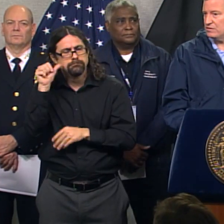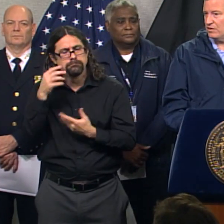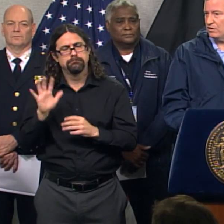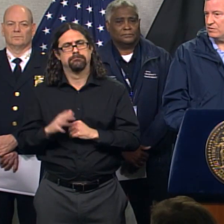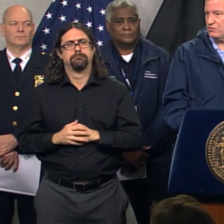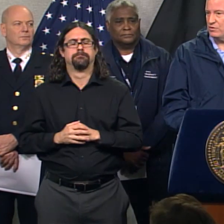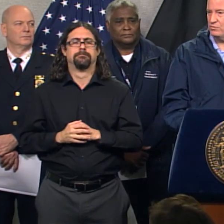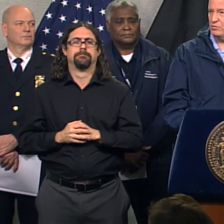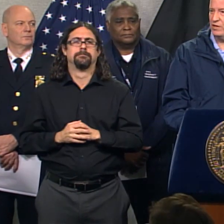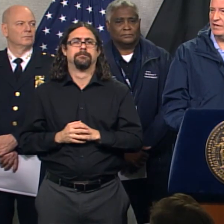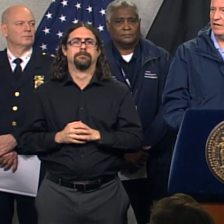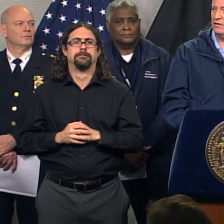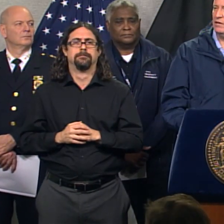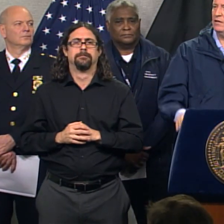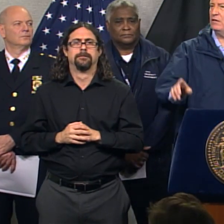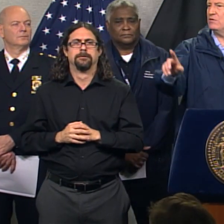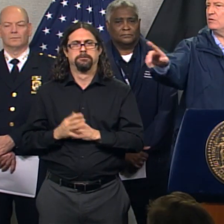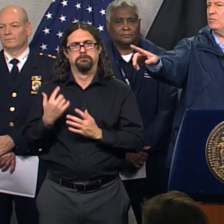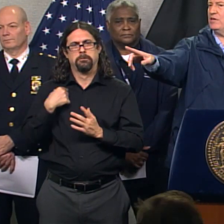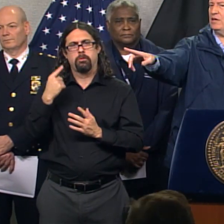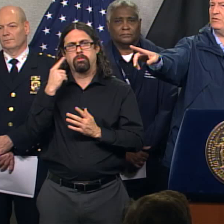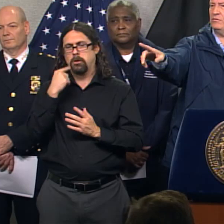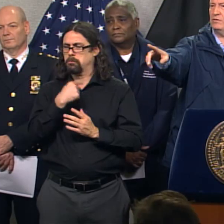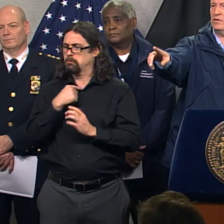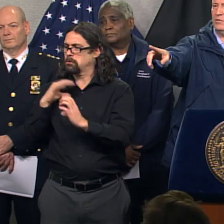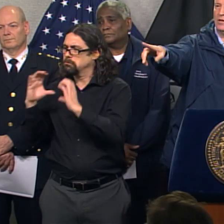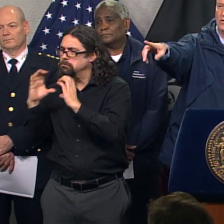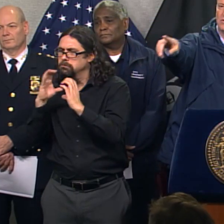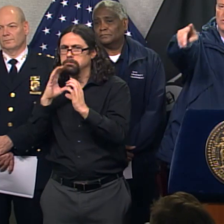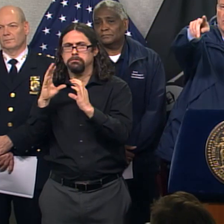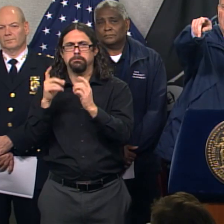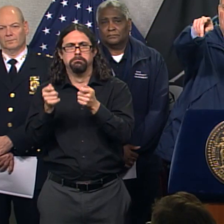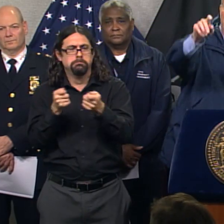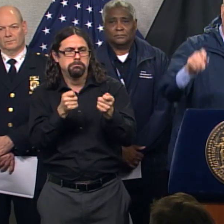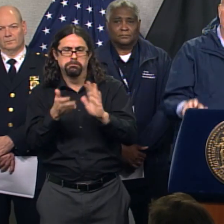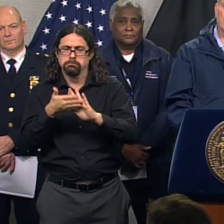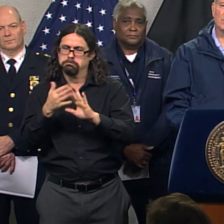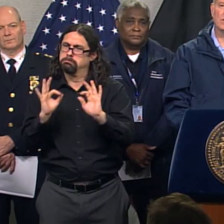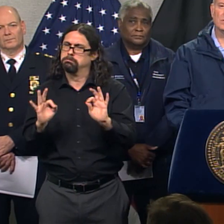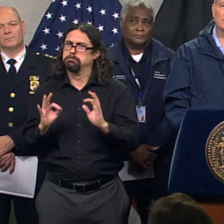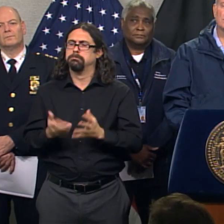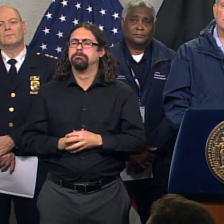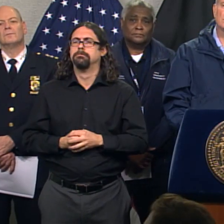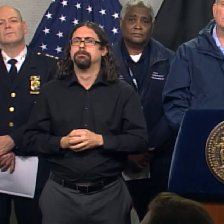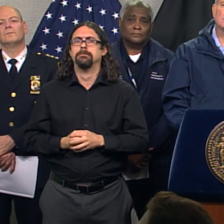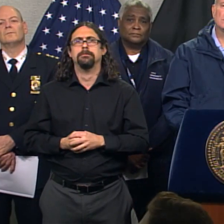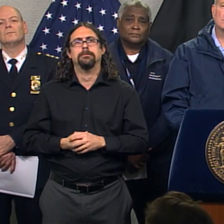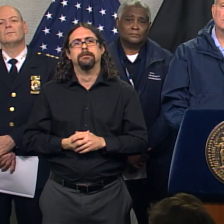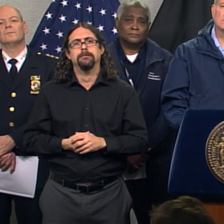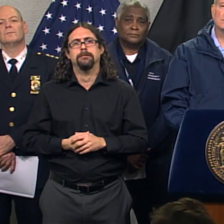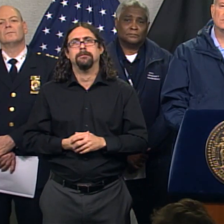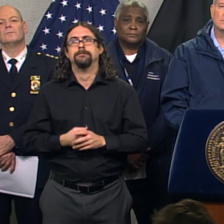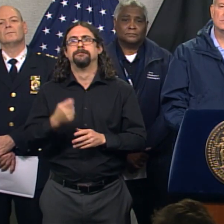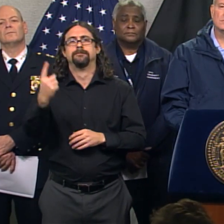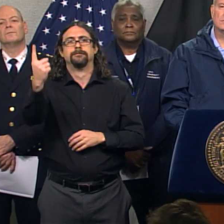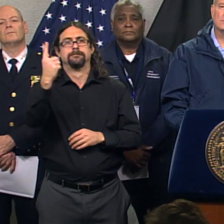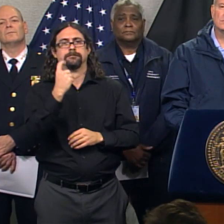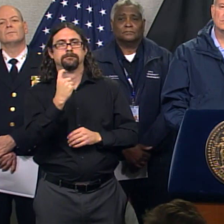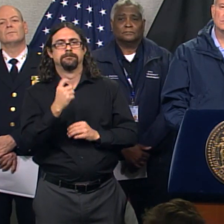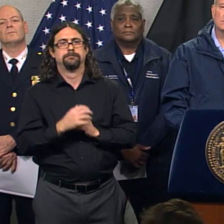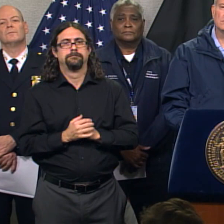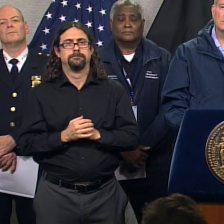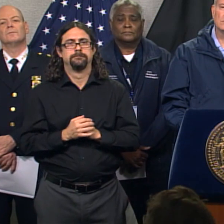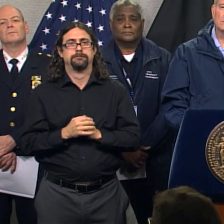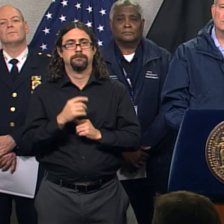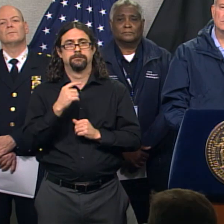information. So I thought the situation was well in hand. Was there one behind you? Okay, we're going to go this way. Yep. When do we make the decision on schools for tomorrow, and